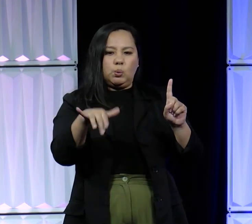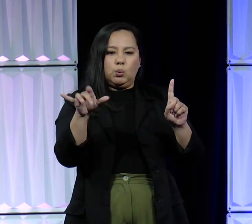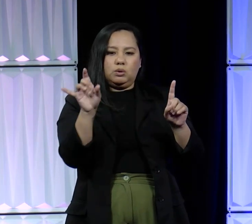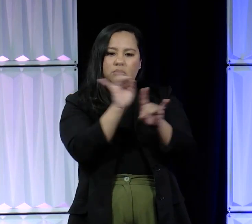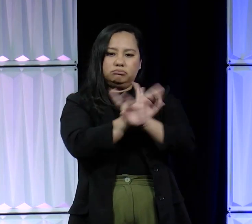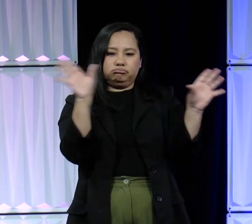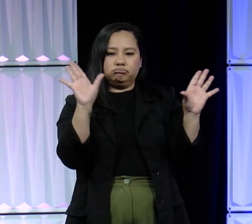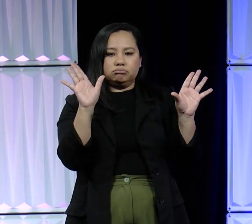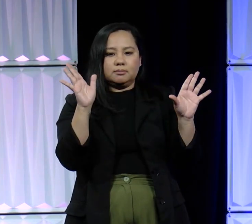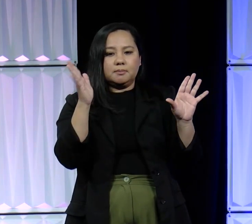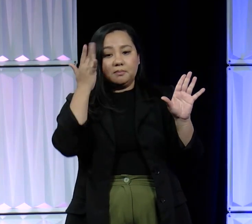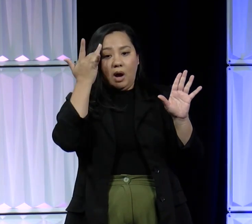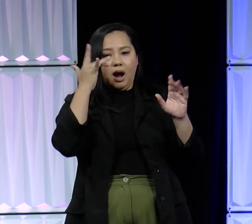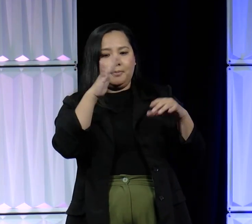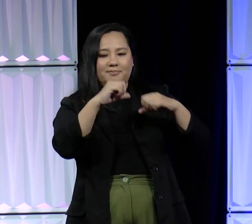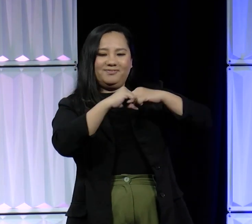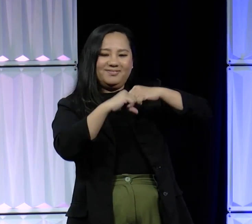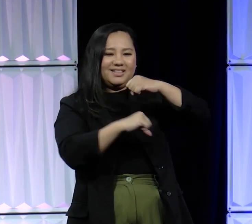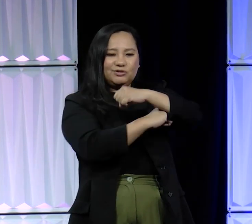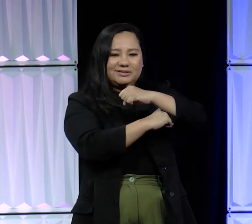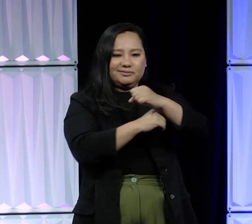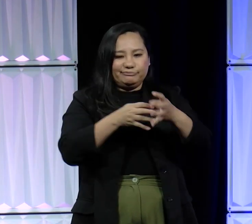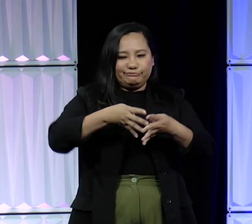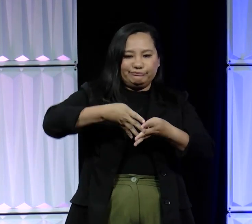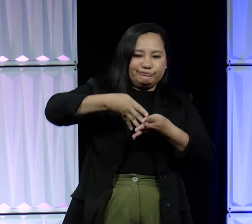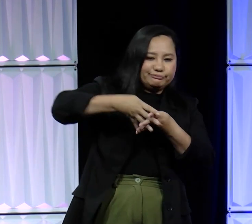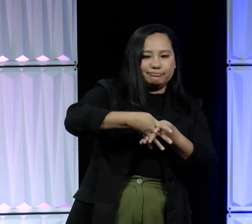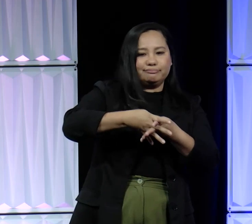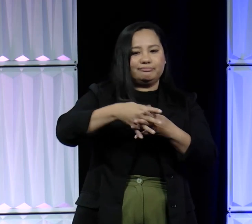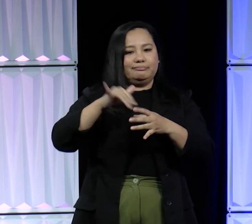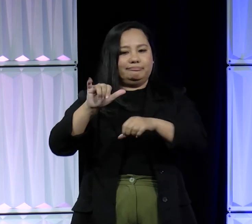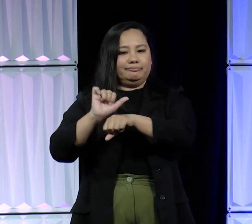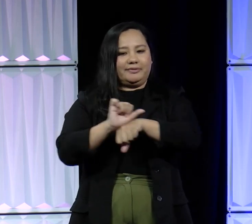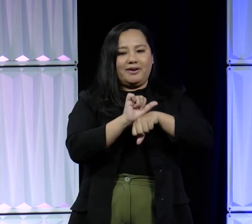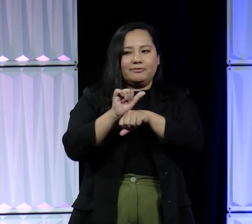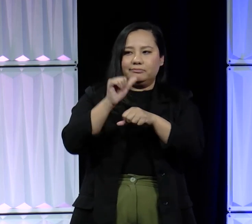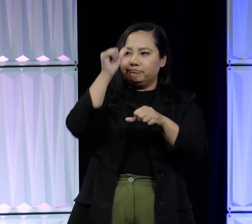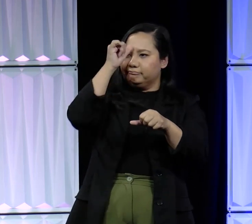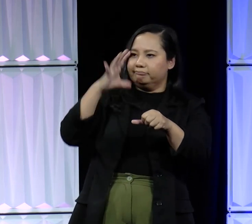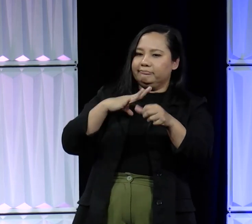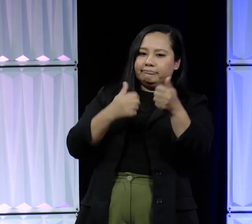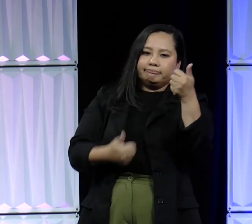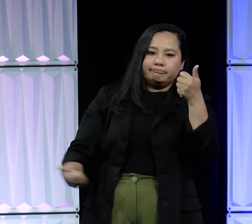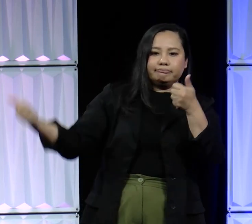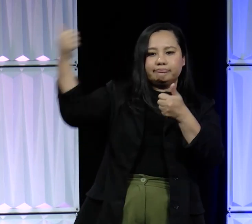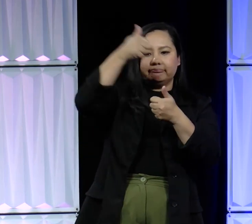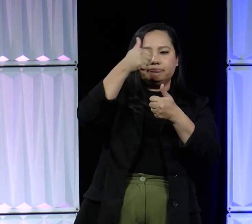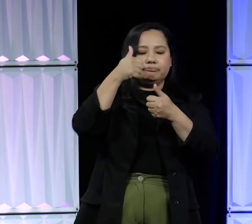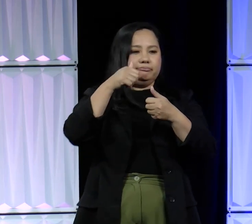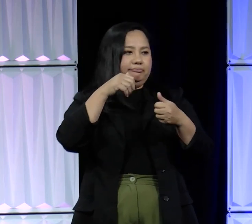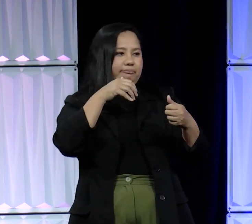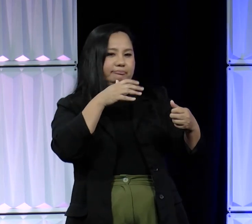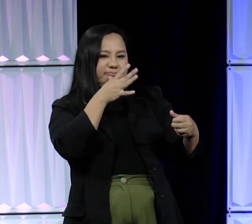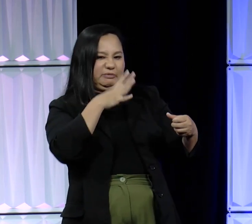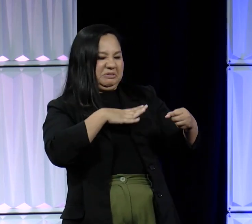of indigenous folks, misogyny, xenophobia, ableism, and the oppression of human beings.